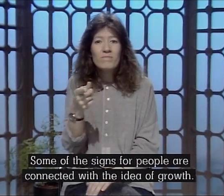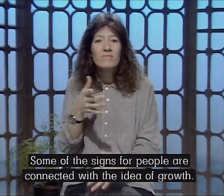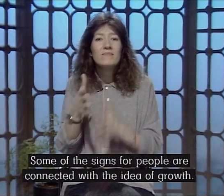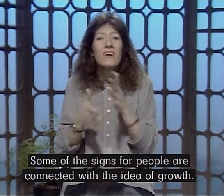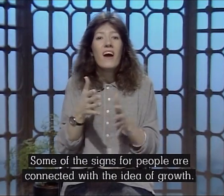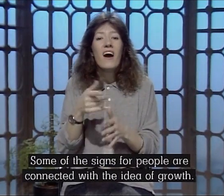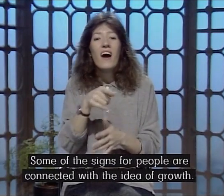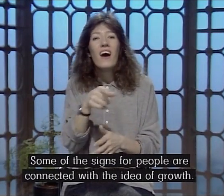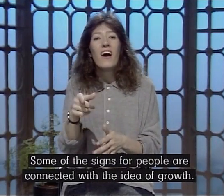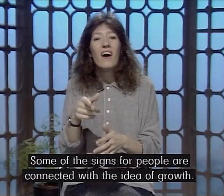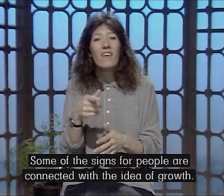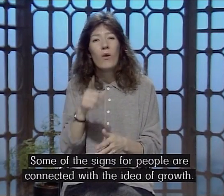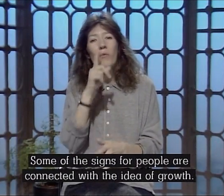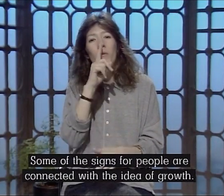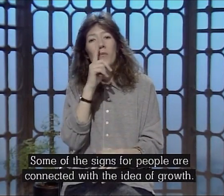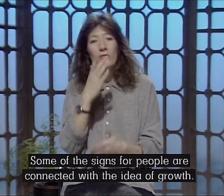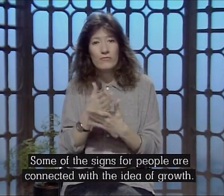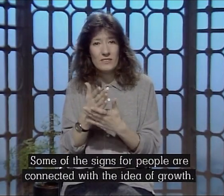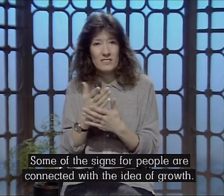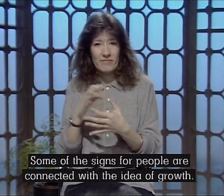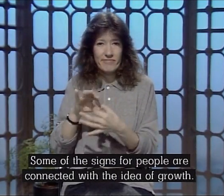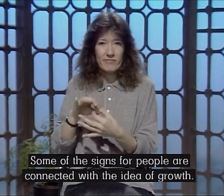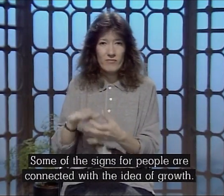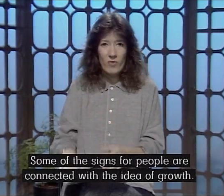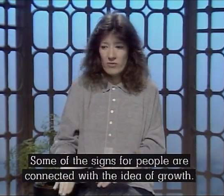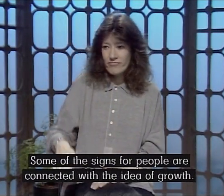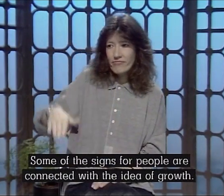Some of the signs for people are connected with the idea of growth.